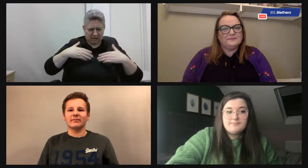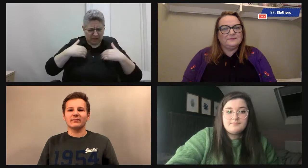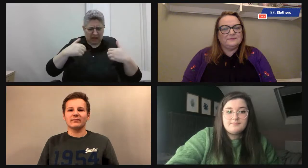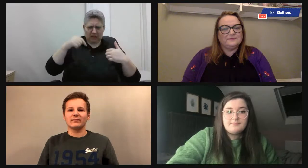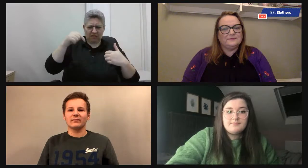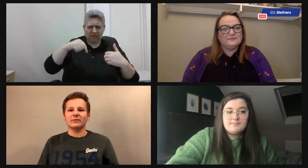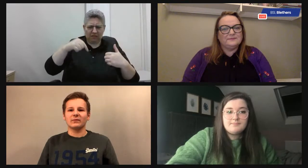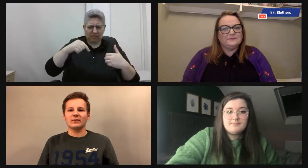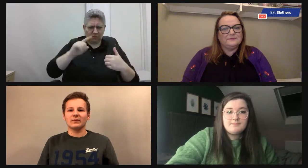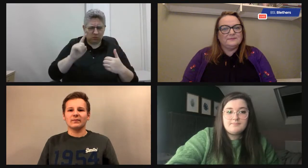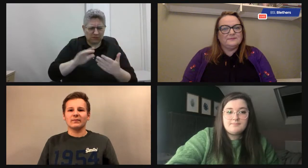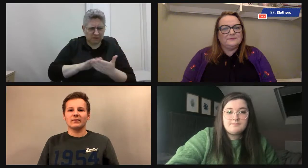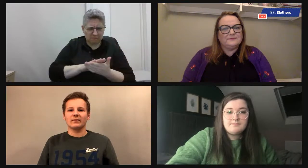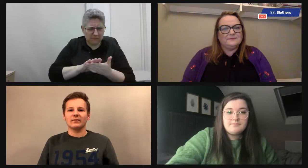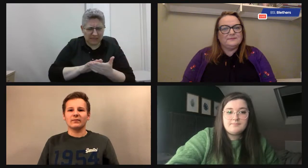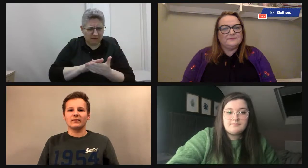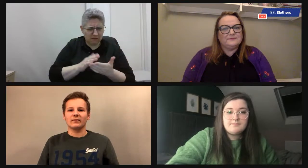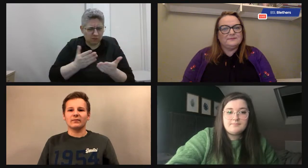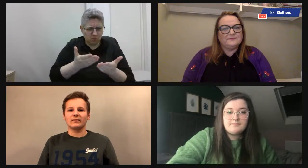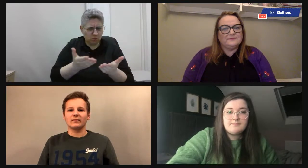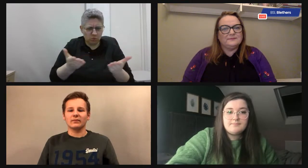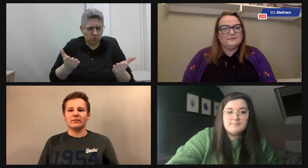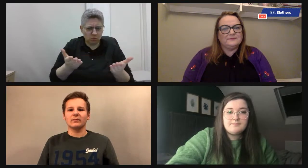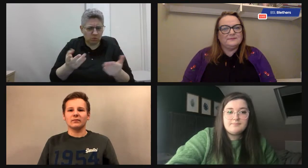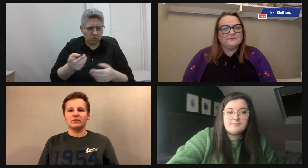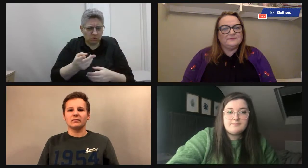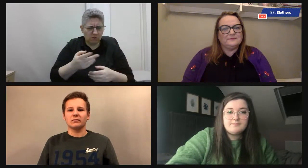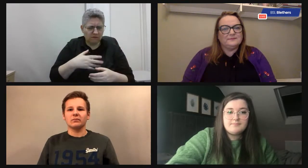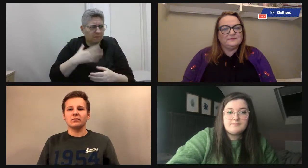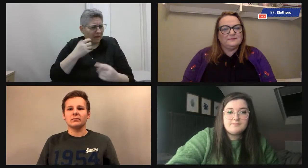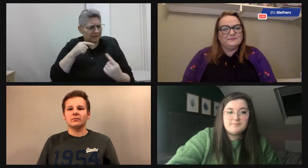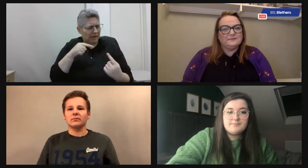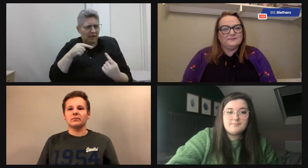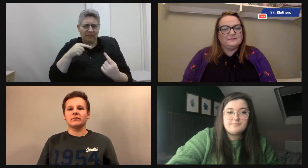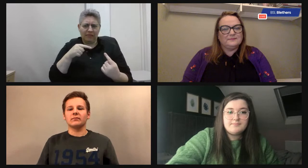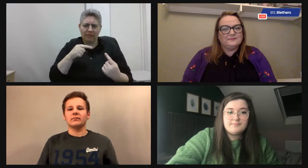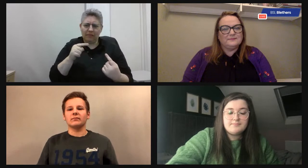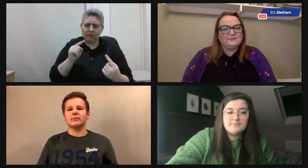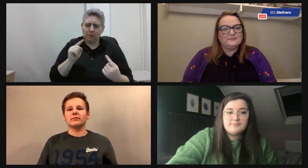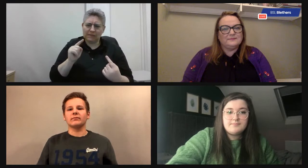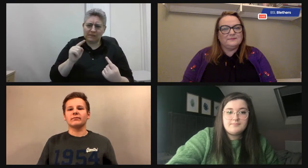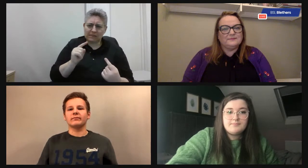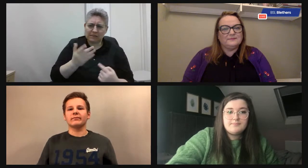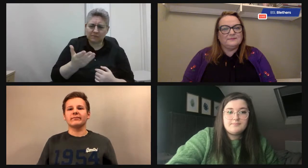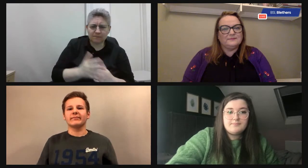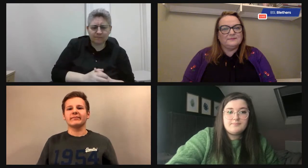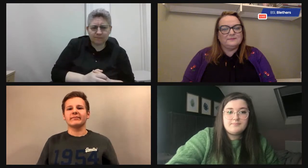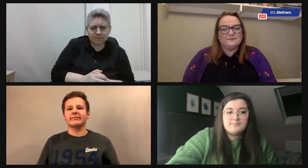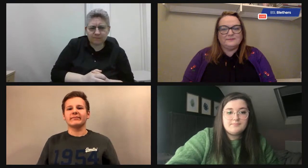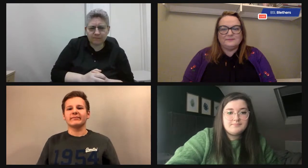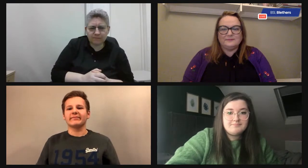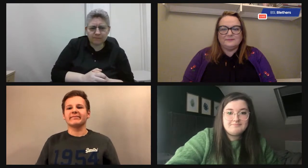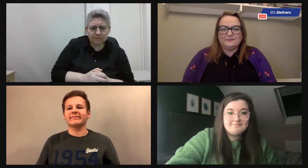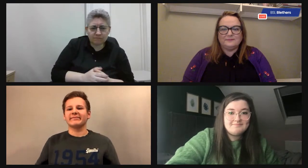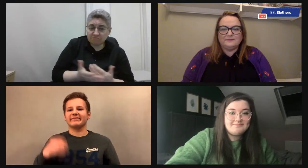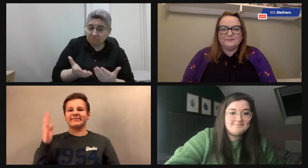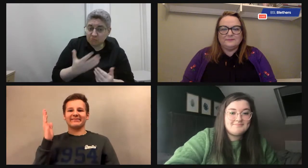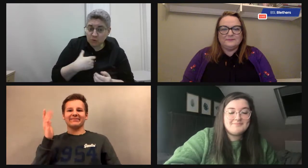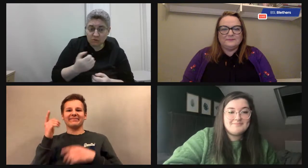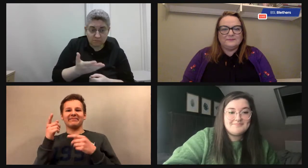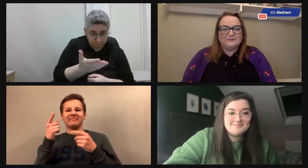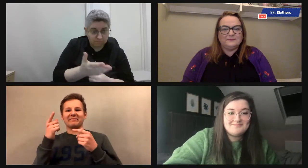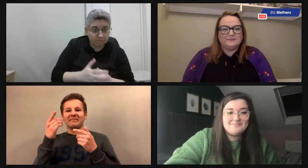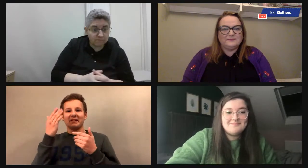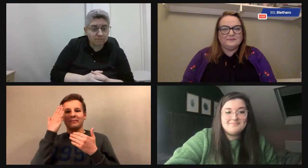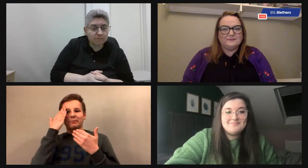as discussing the problems. But I want to start with what mental health means. What do we mean when we say mental health? What are we